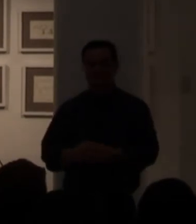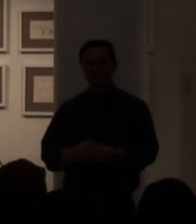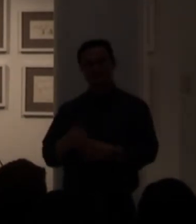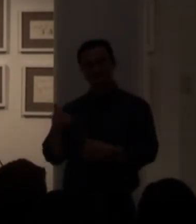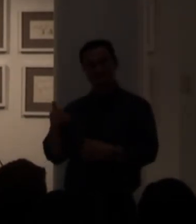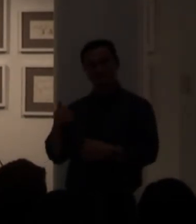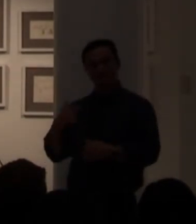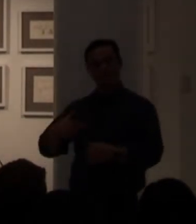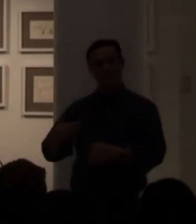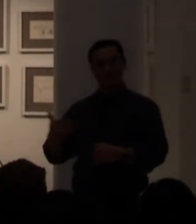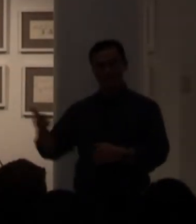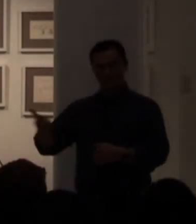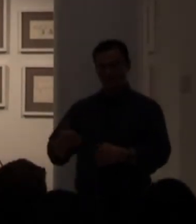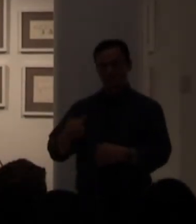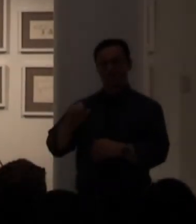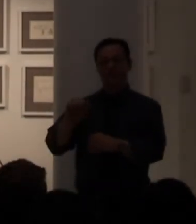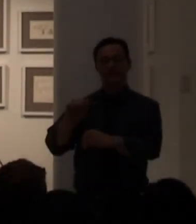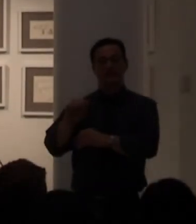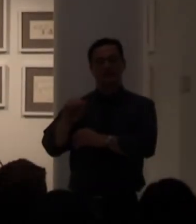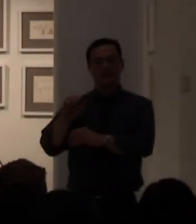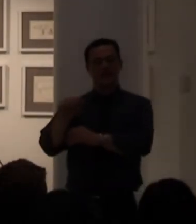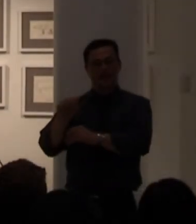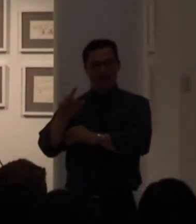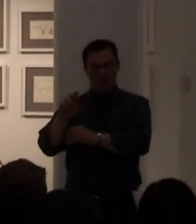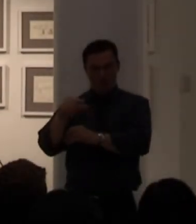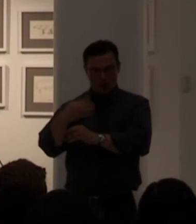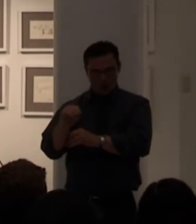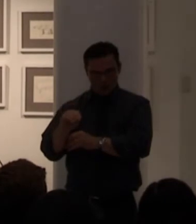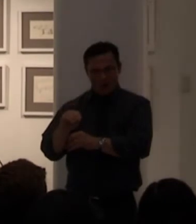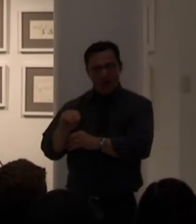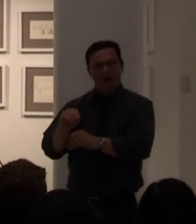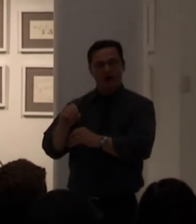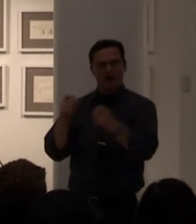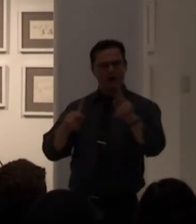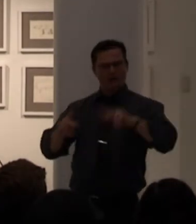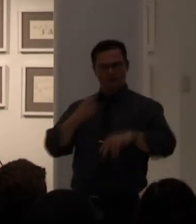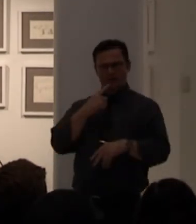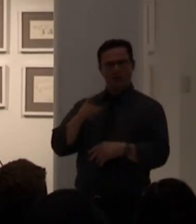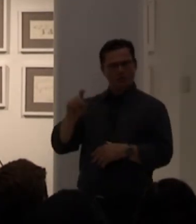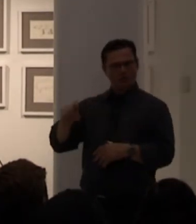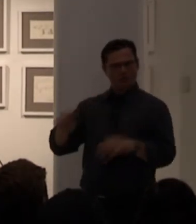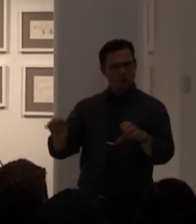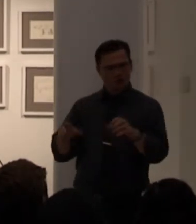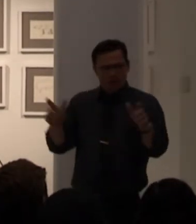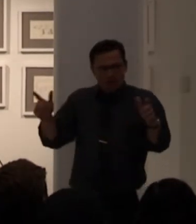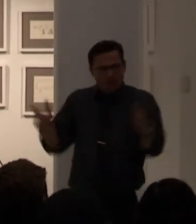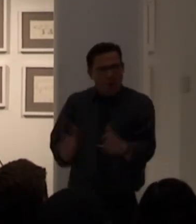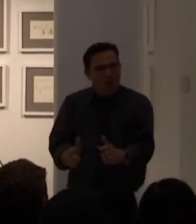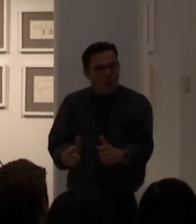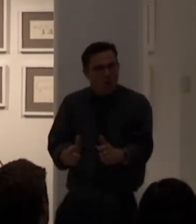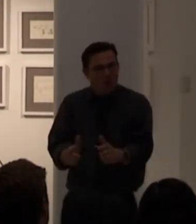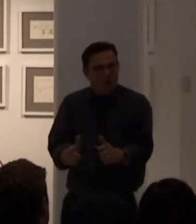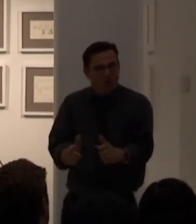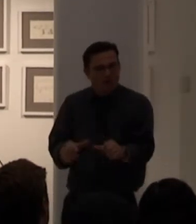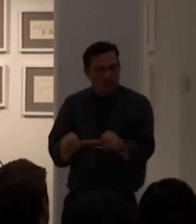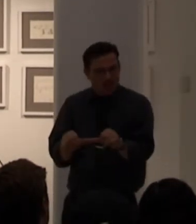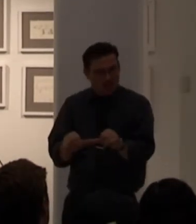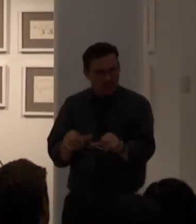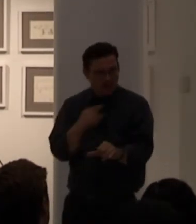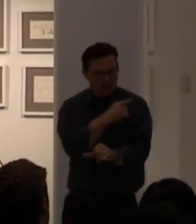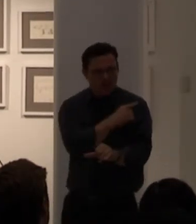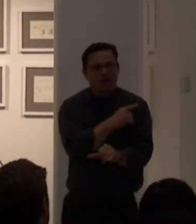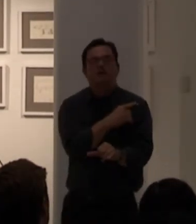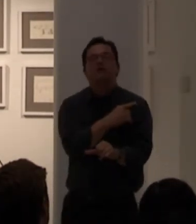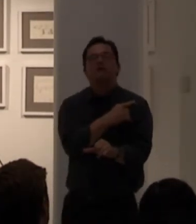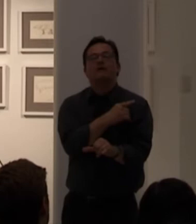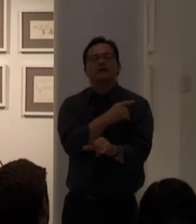We introduced the Ergo, and a number of people said you should do a smaller size Ergo, because in a